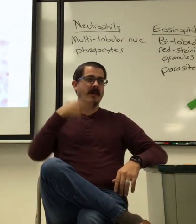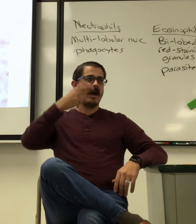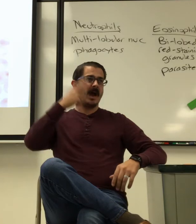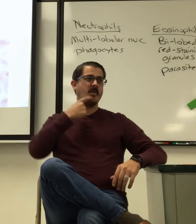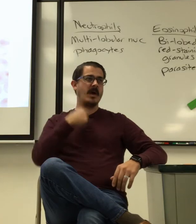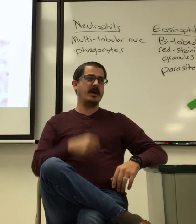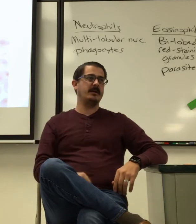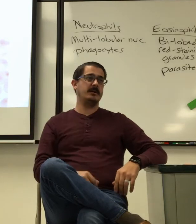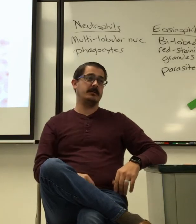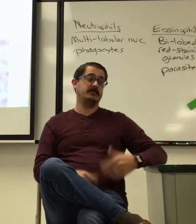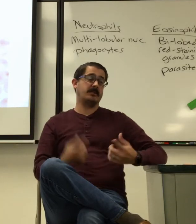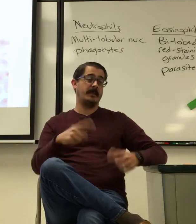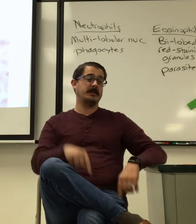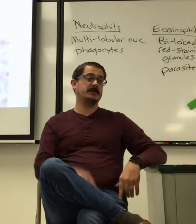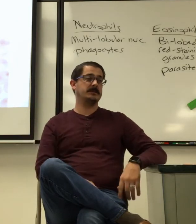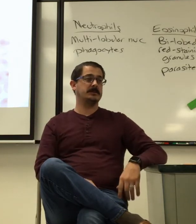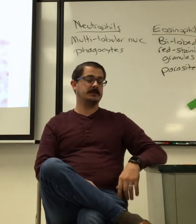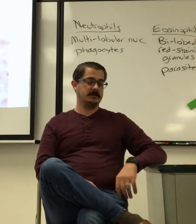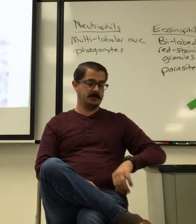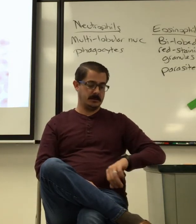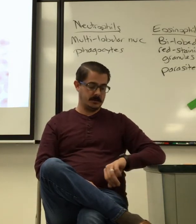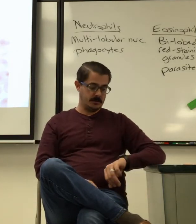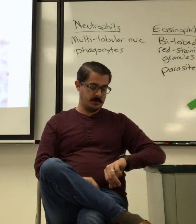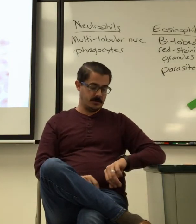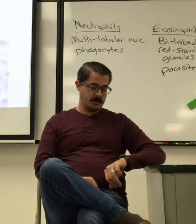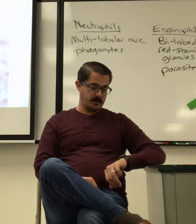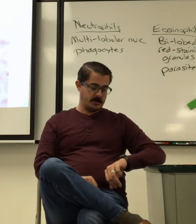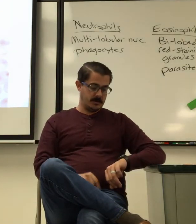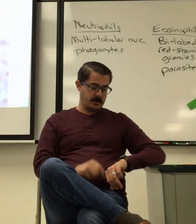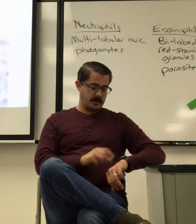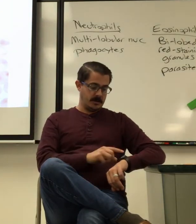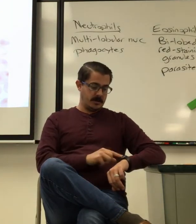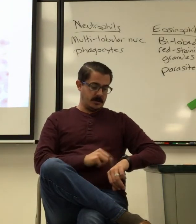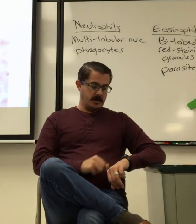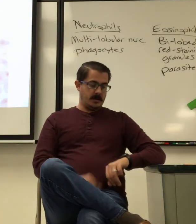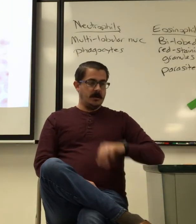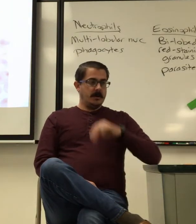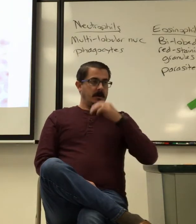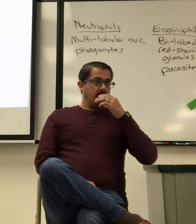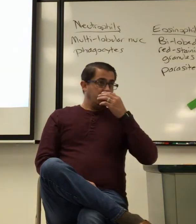out there. Eosinophils. Okay, what's next?